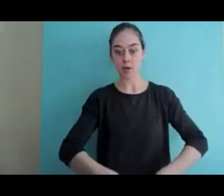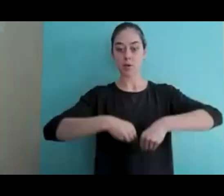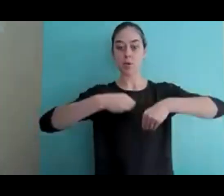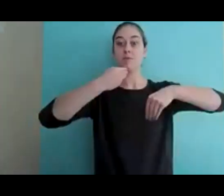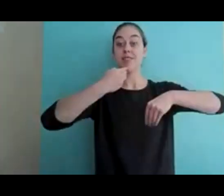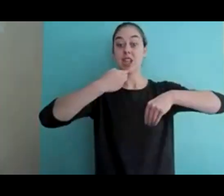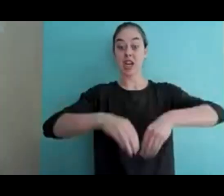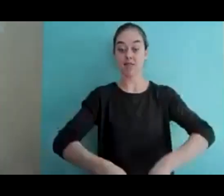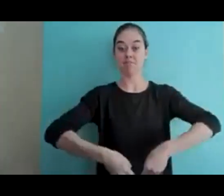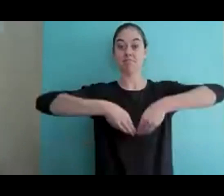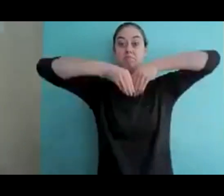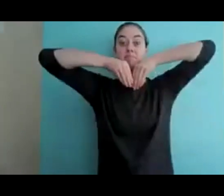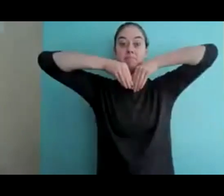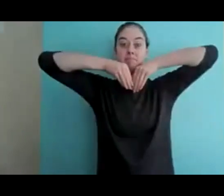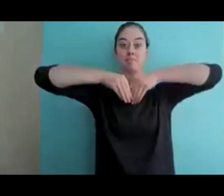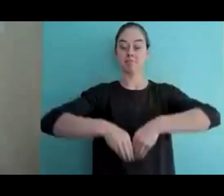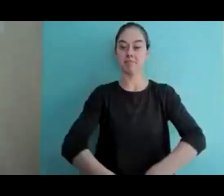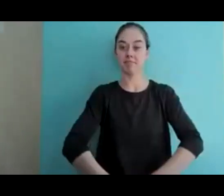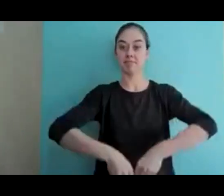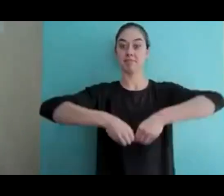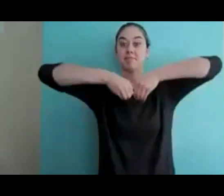chin. Bring your hands up to your chin.